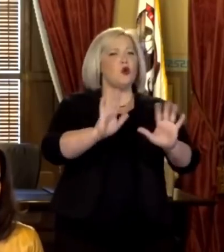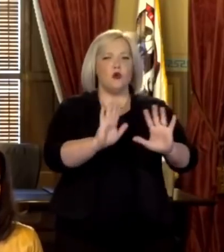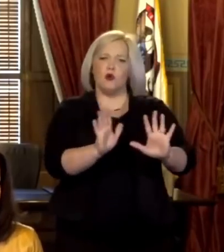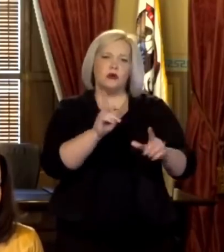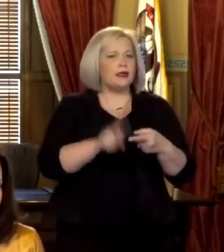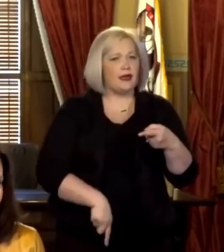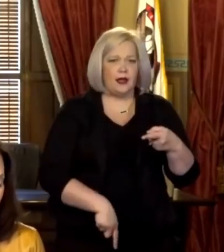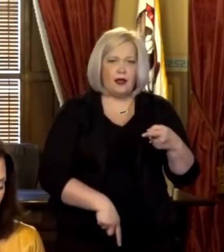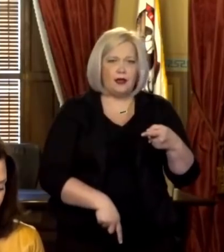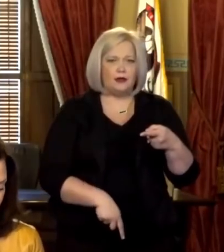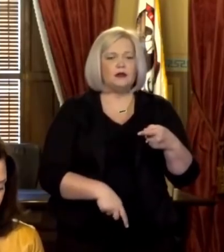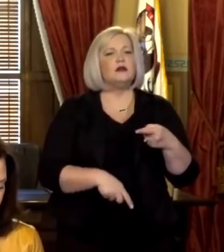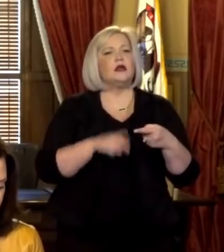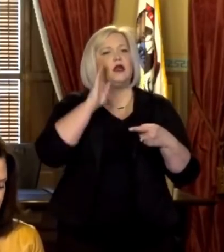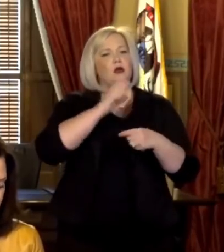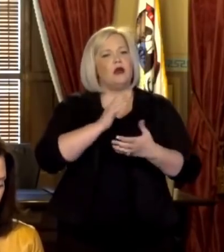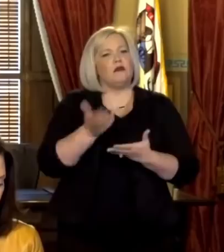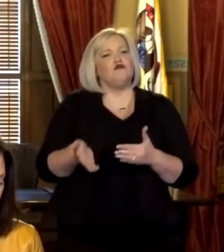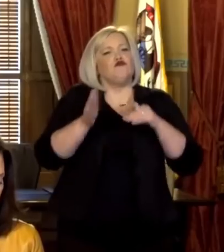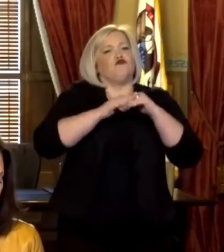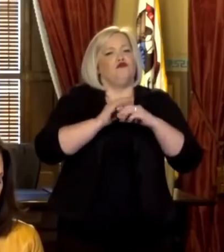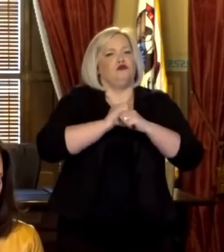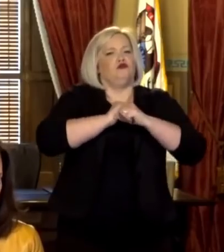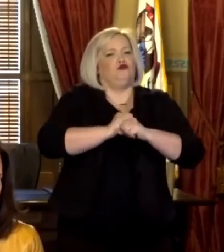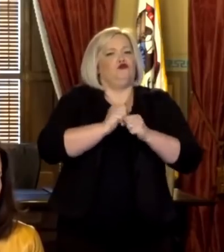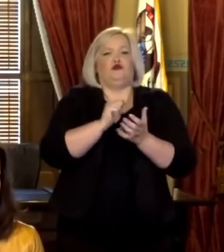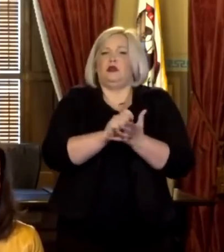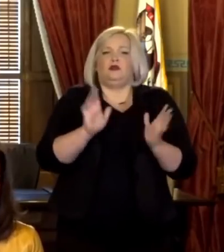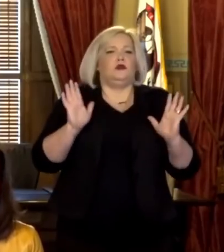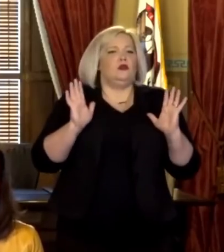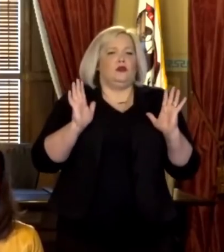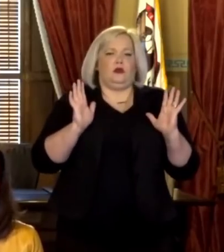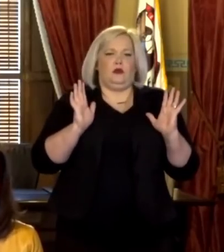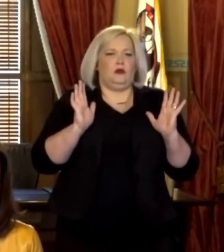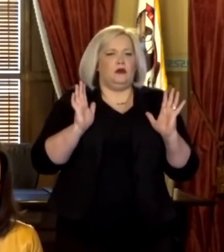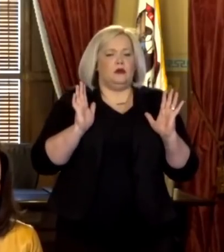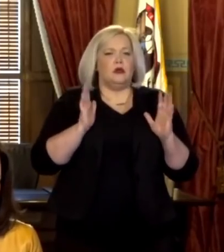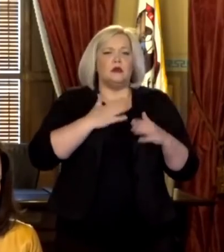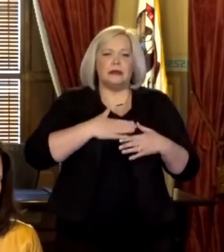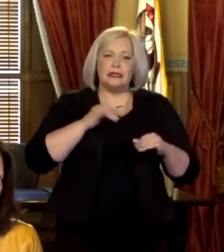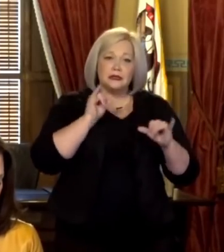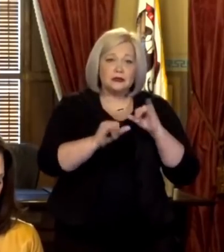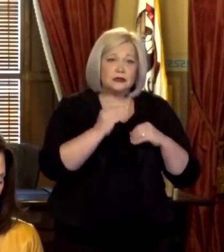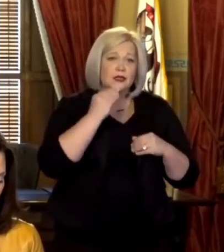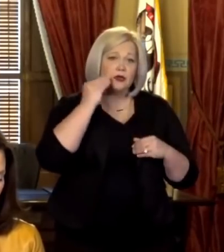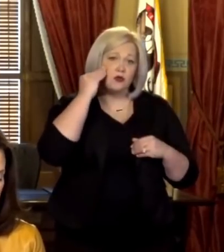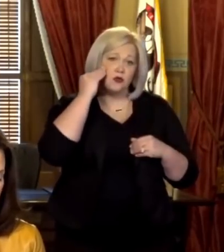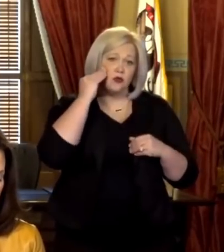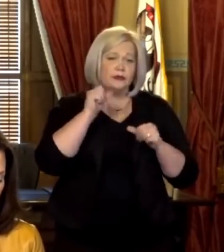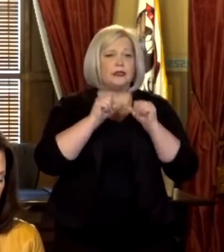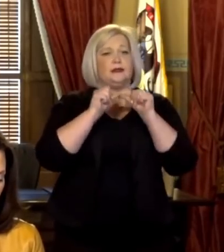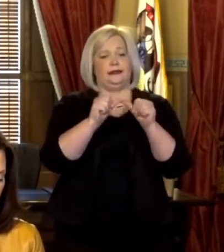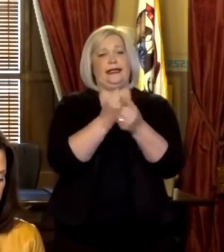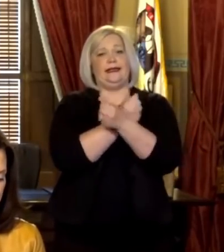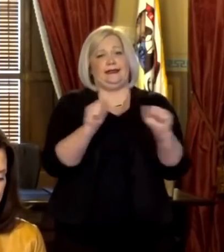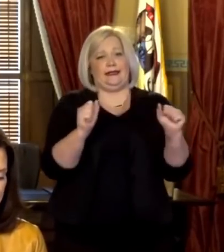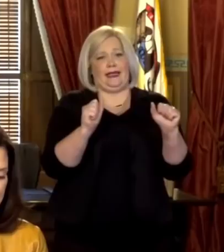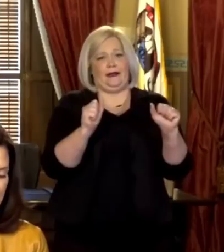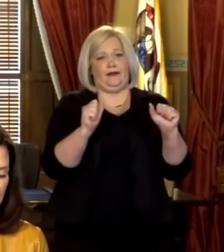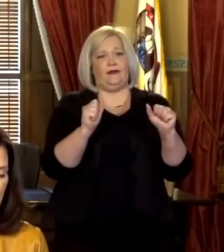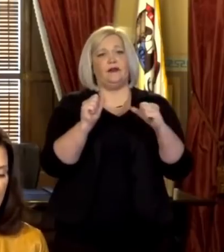life. It's just an added protection. Michiganders must still stay home and stay safe in order for us to slow the